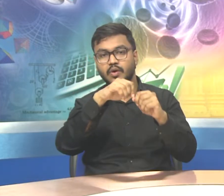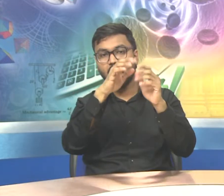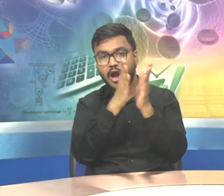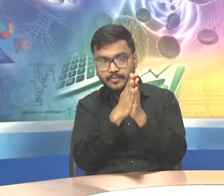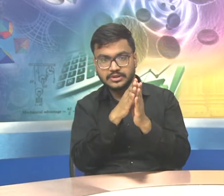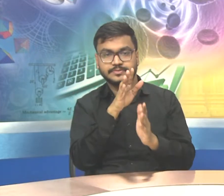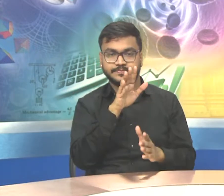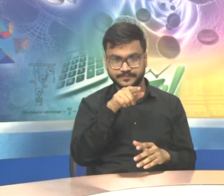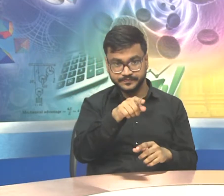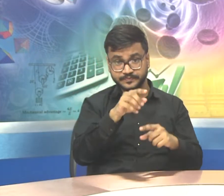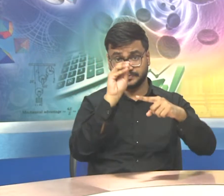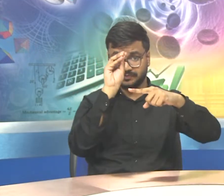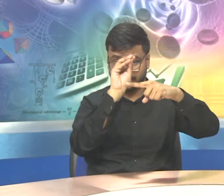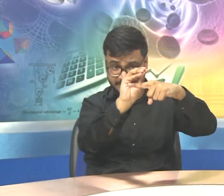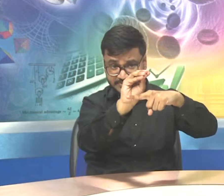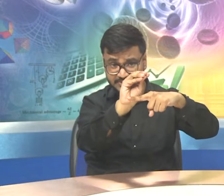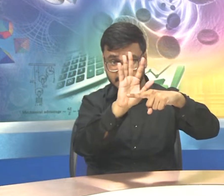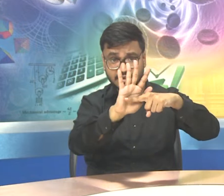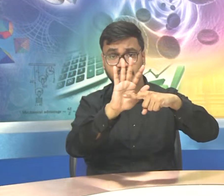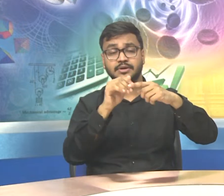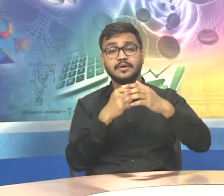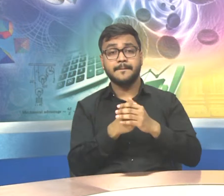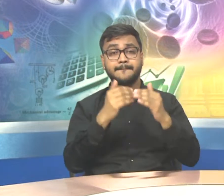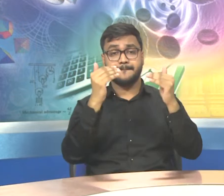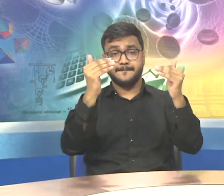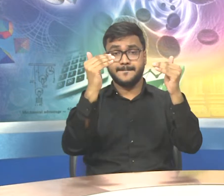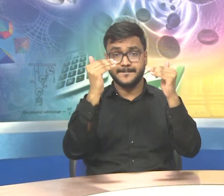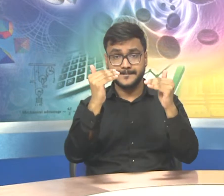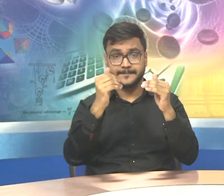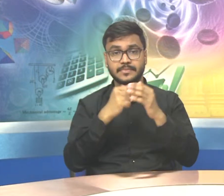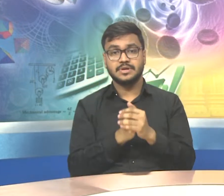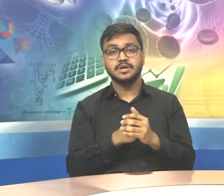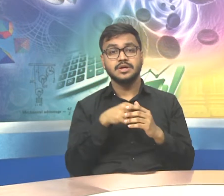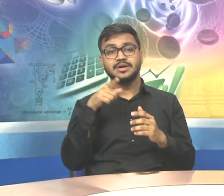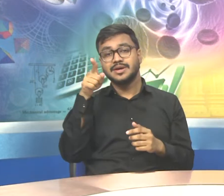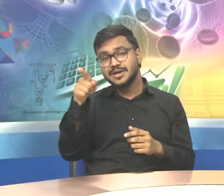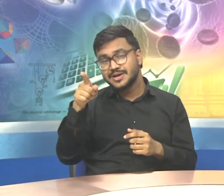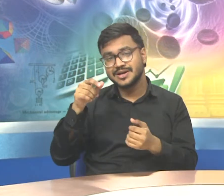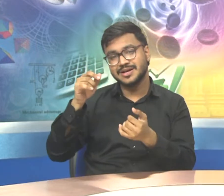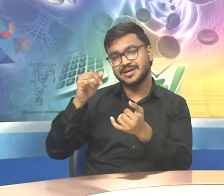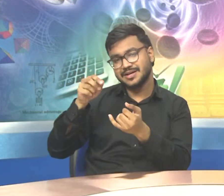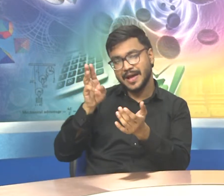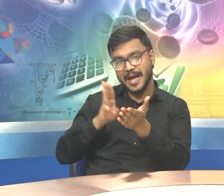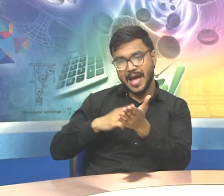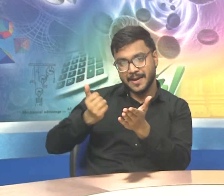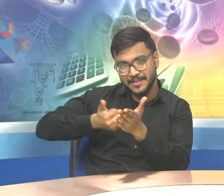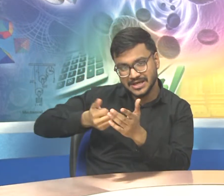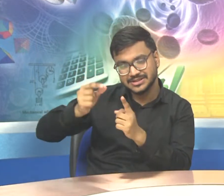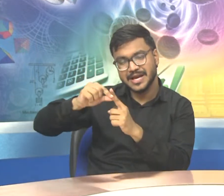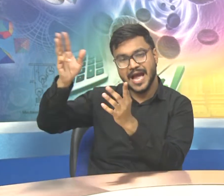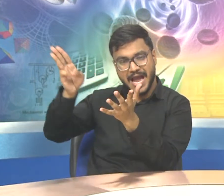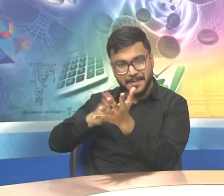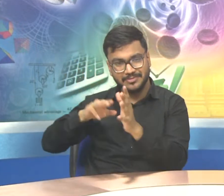Let us suppose that the total number of votes of all legislature is